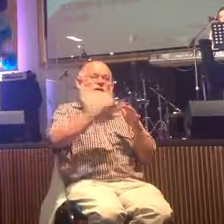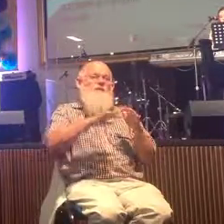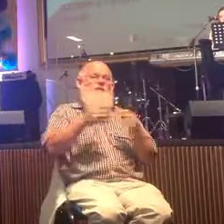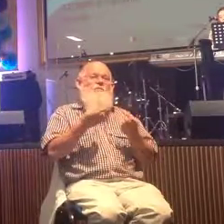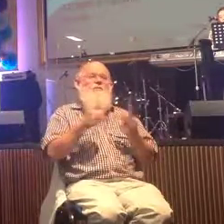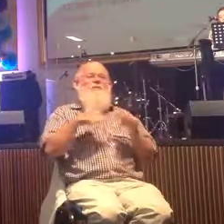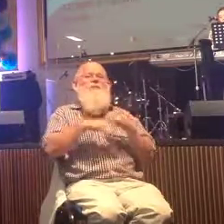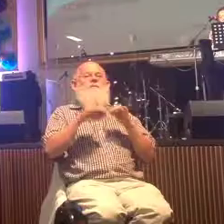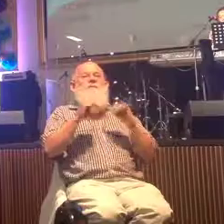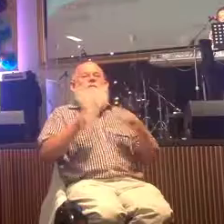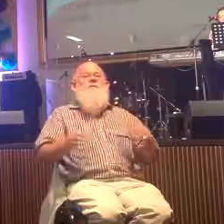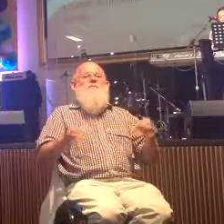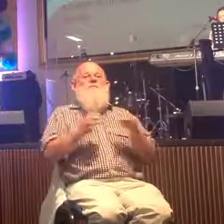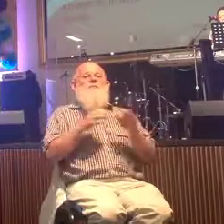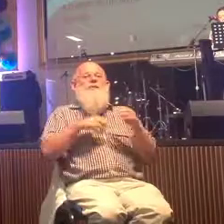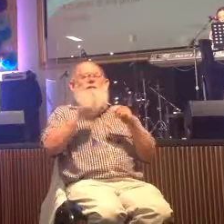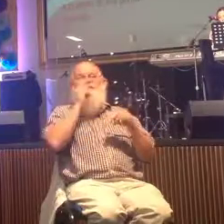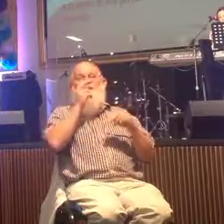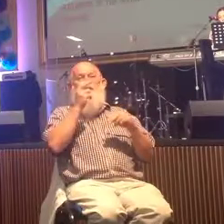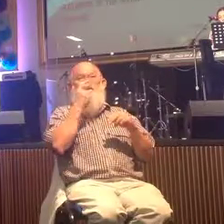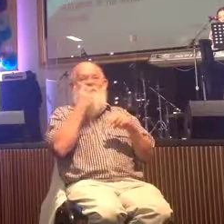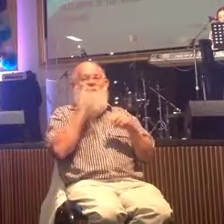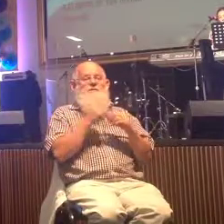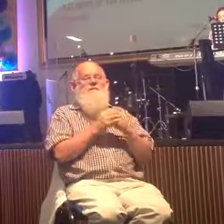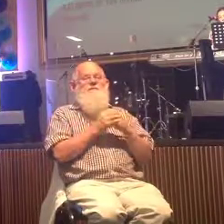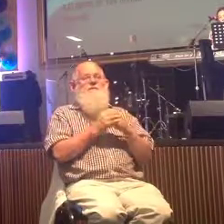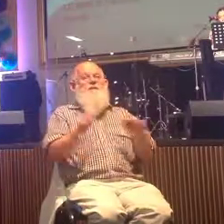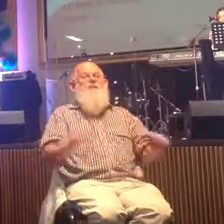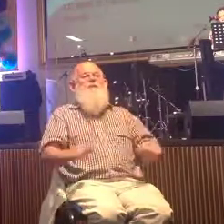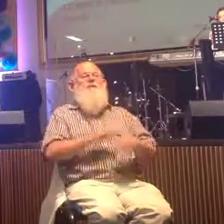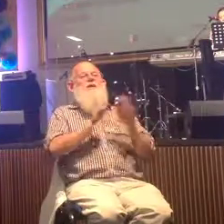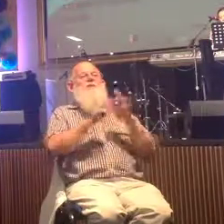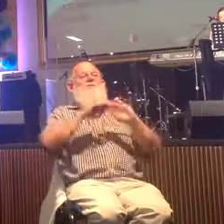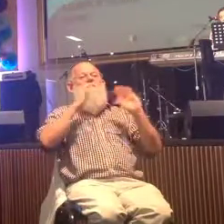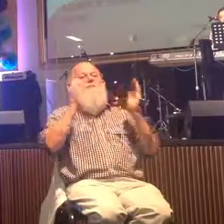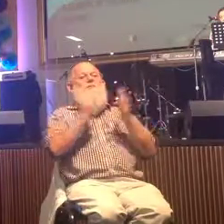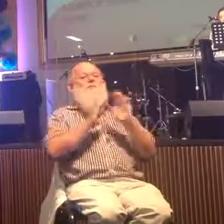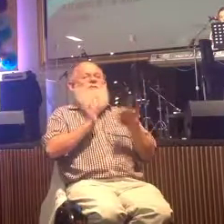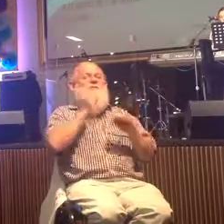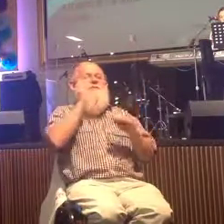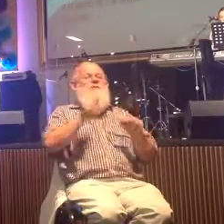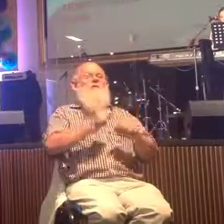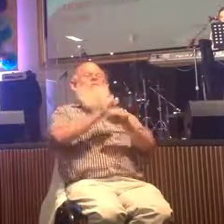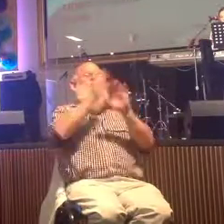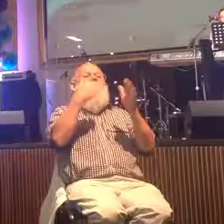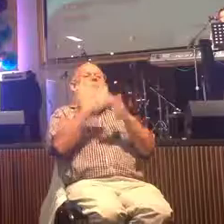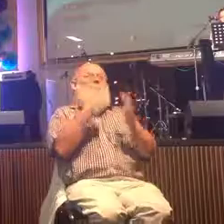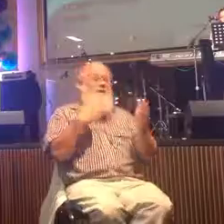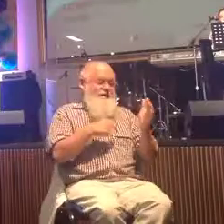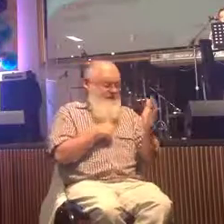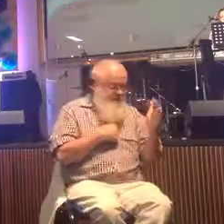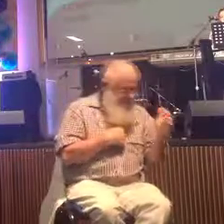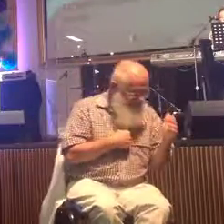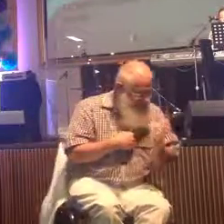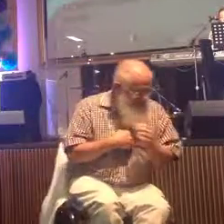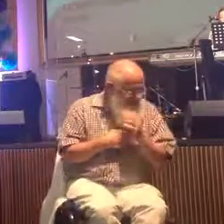wrong place. We were in a dark night. And the light of the world shone bright on us.